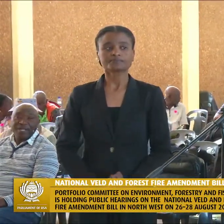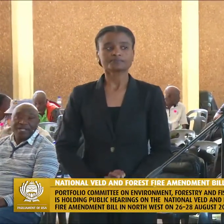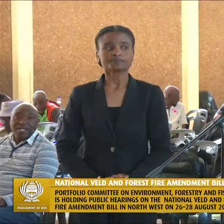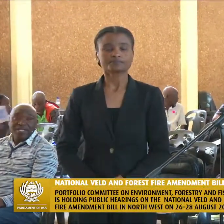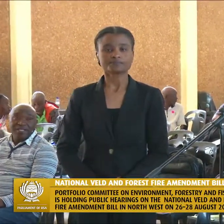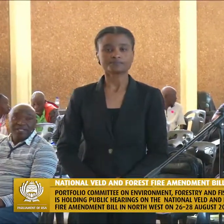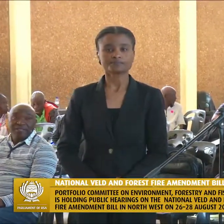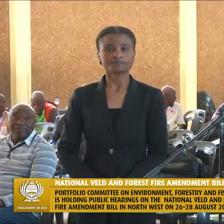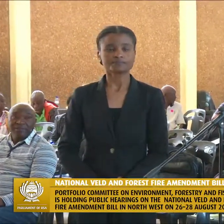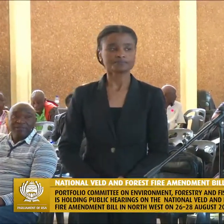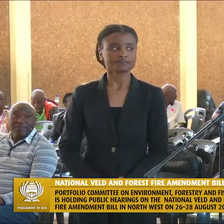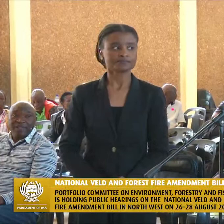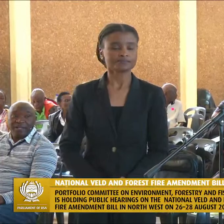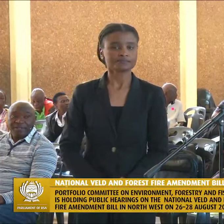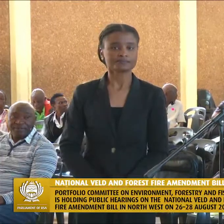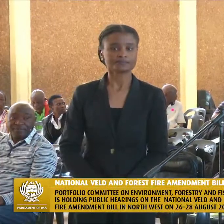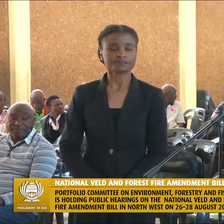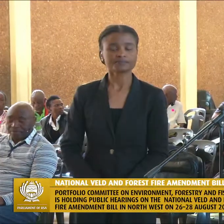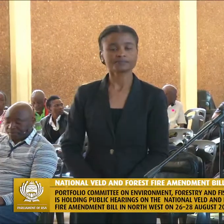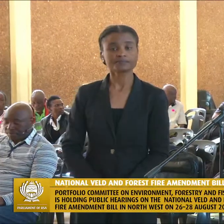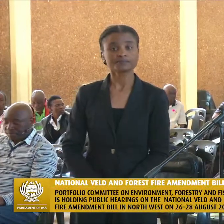peace be up to you